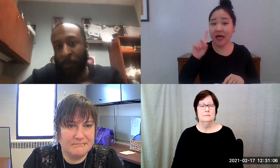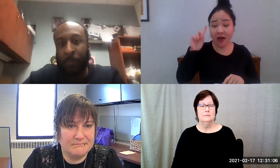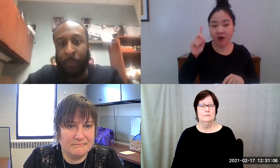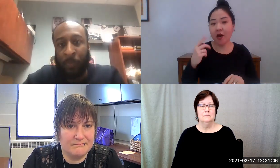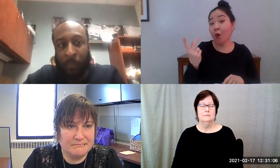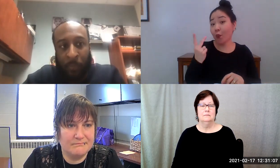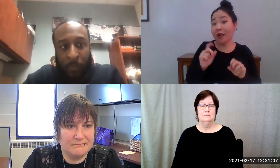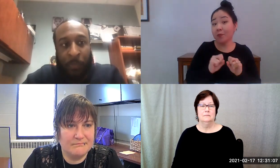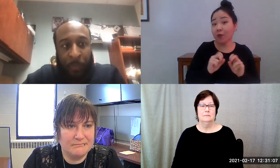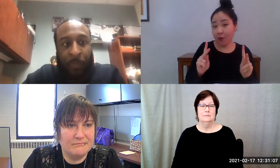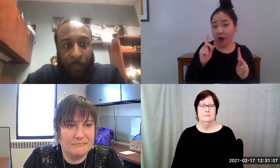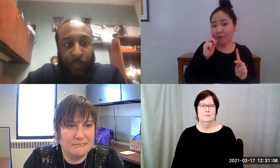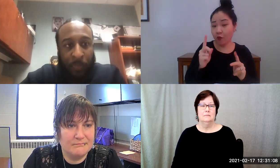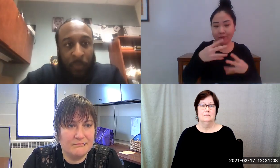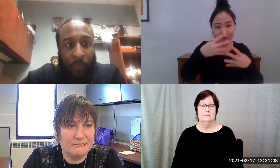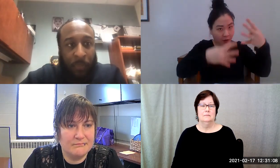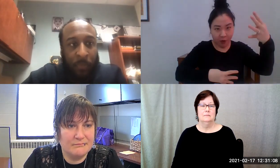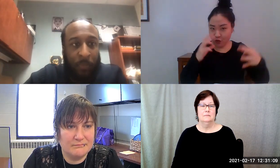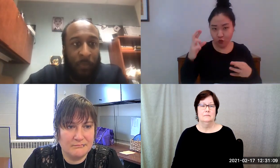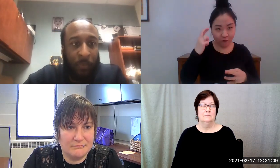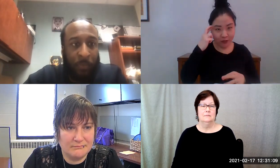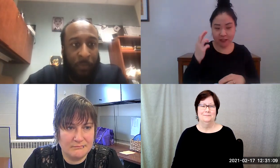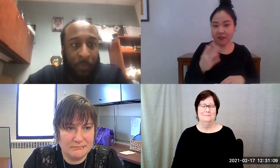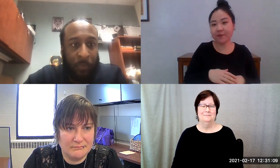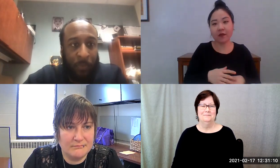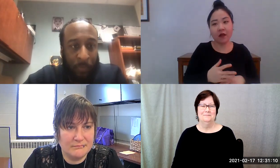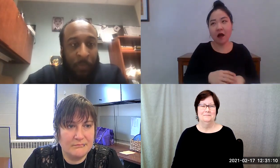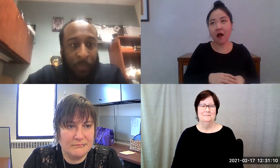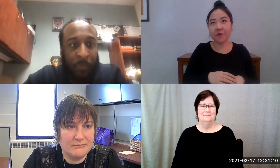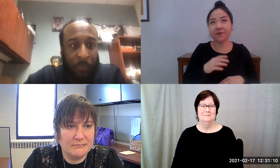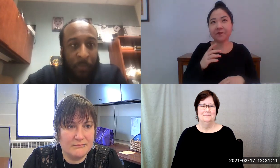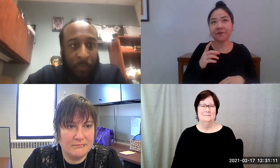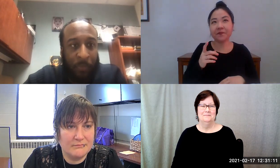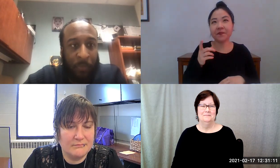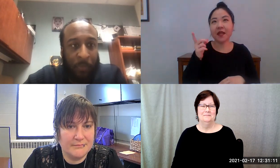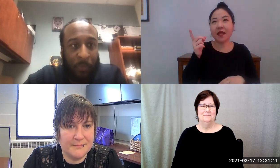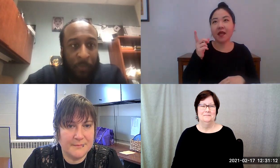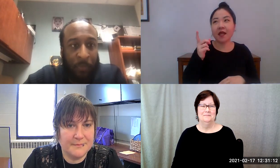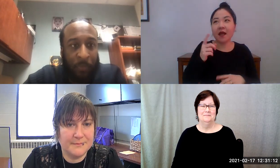big D deaf. We broke up for a multitude of reasons.